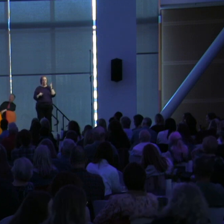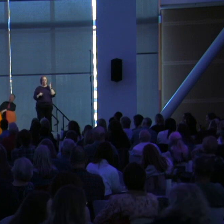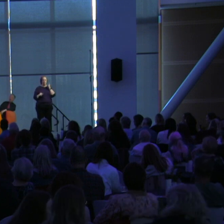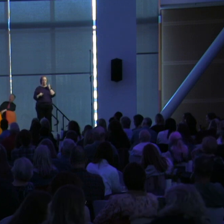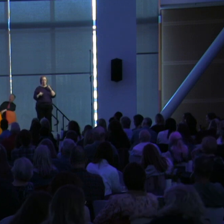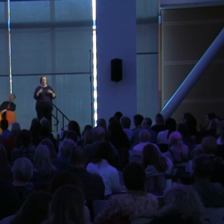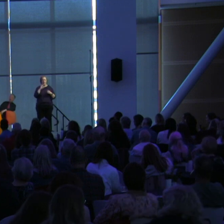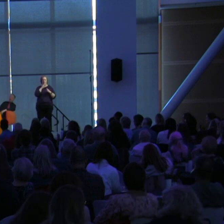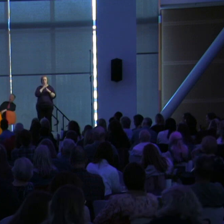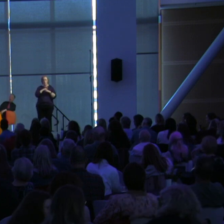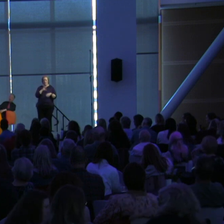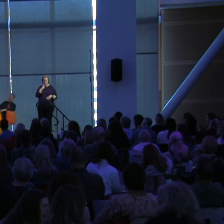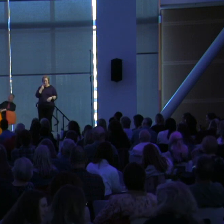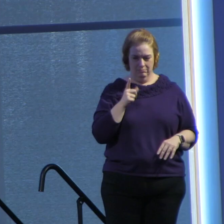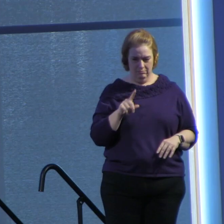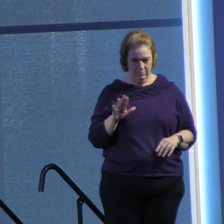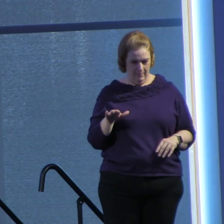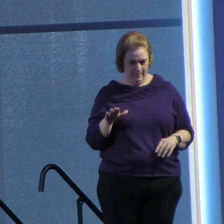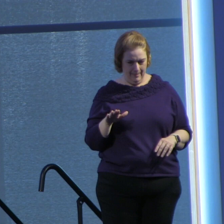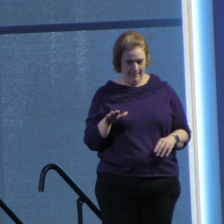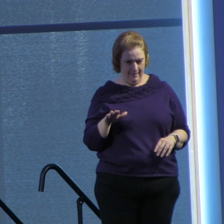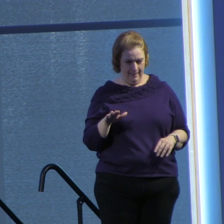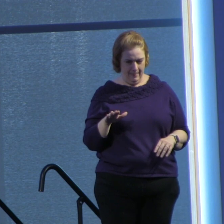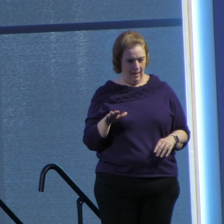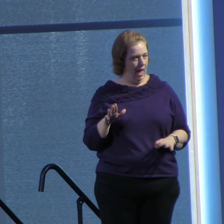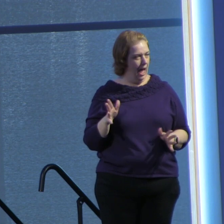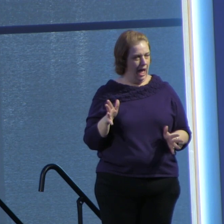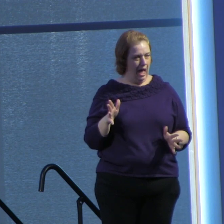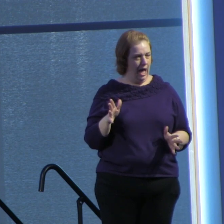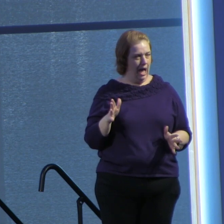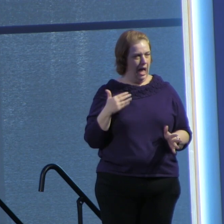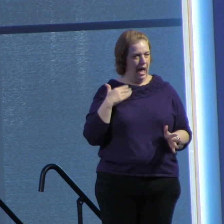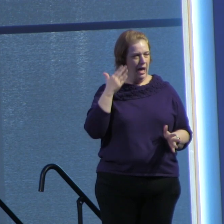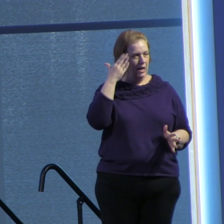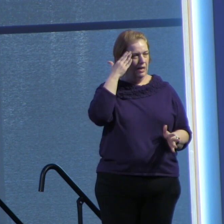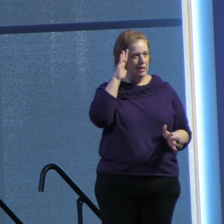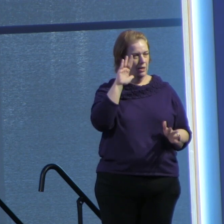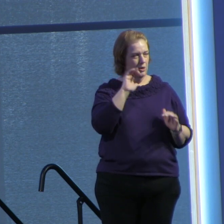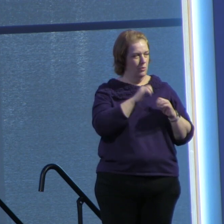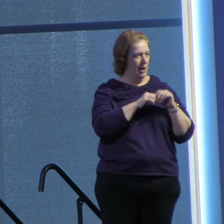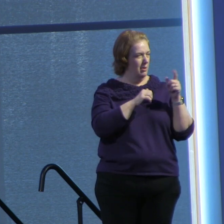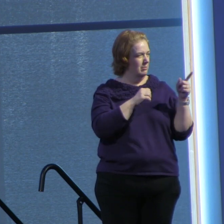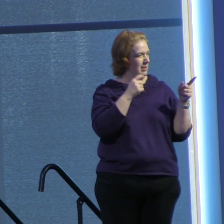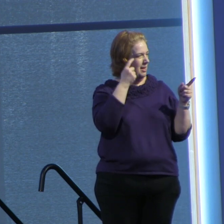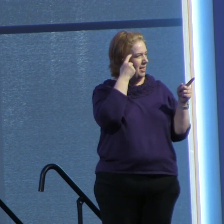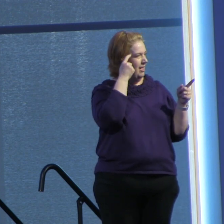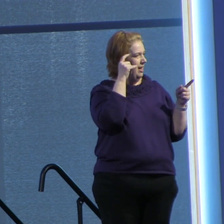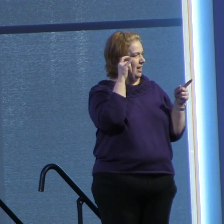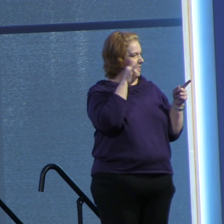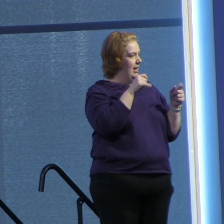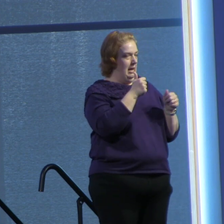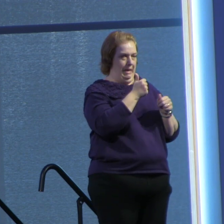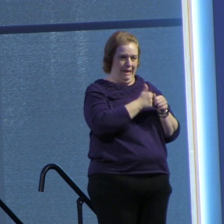quietly, and he's like, "So I don't know how he got that in mind. Every director I have known is a